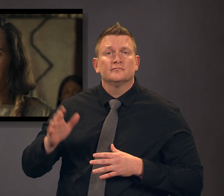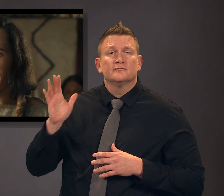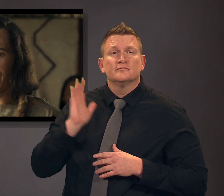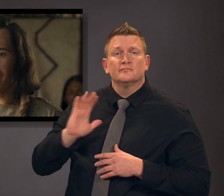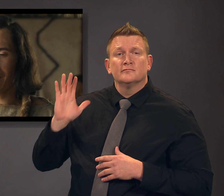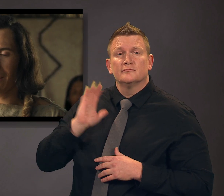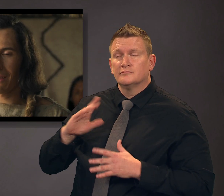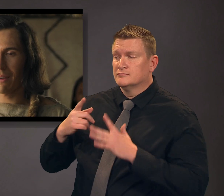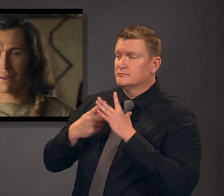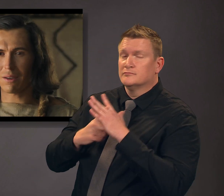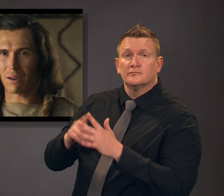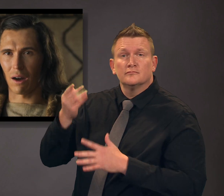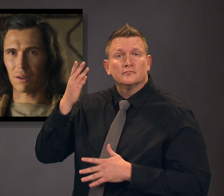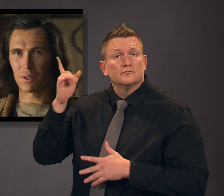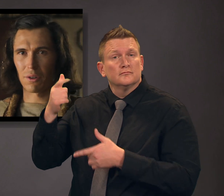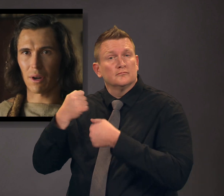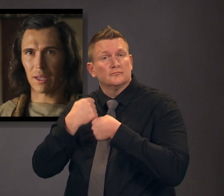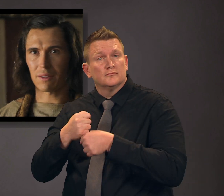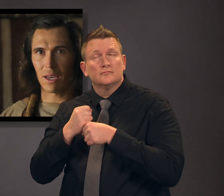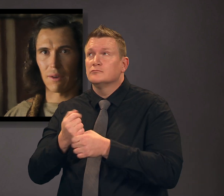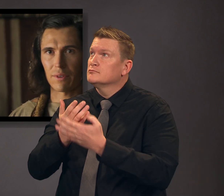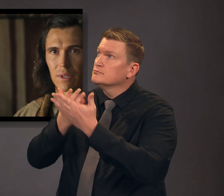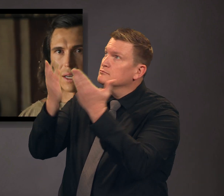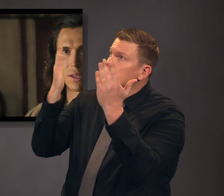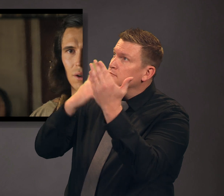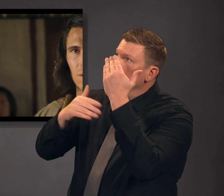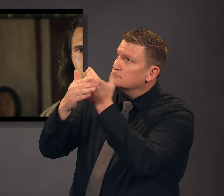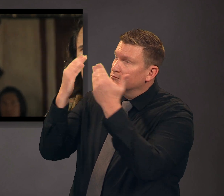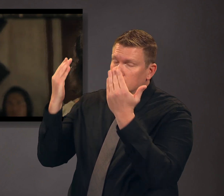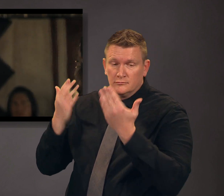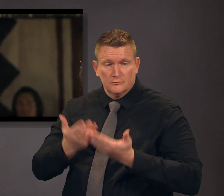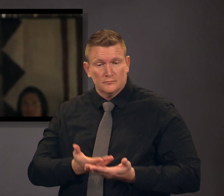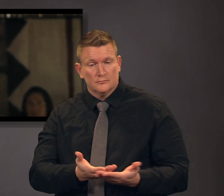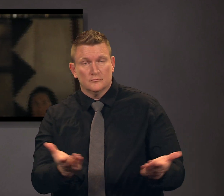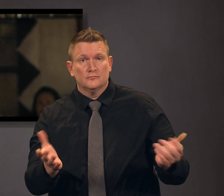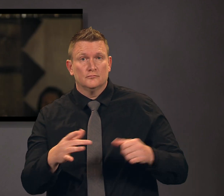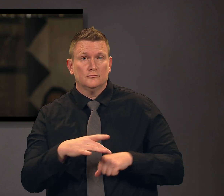In the beginning, God created the heaven and the earth.